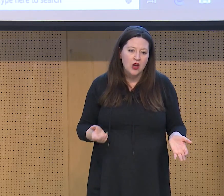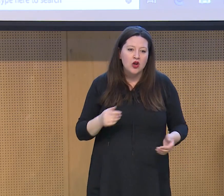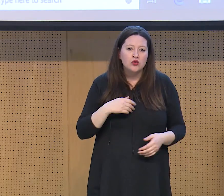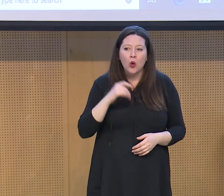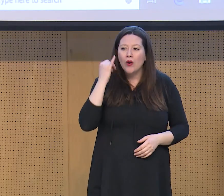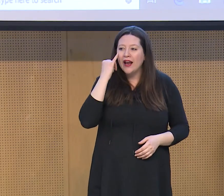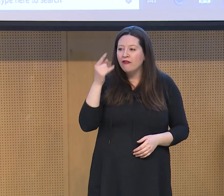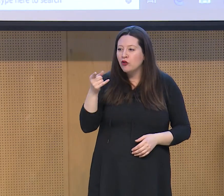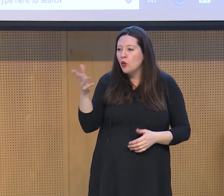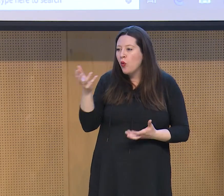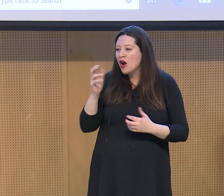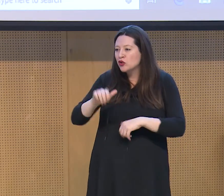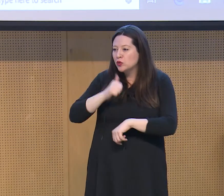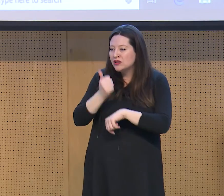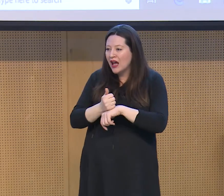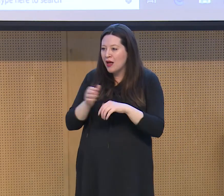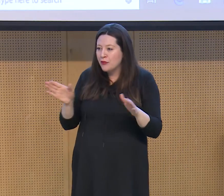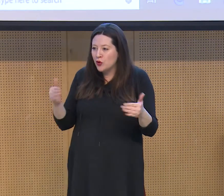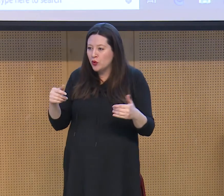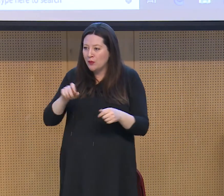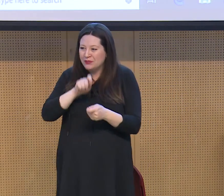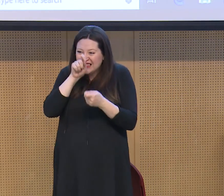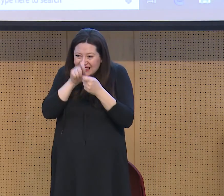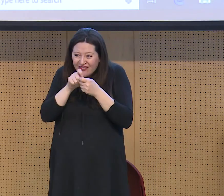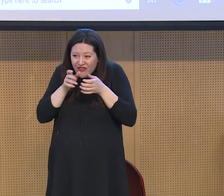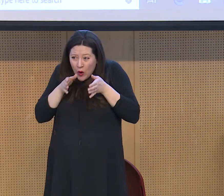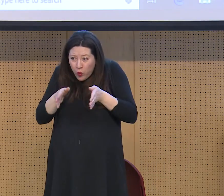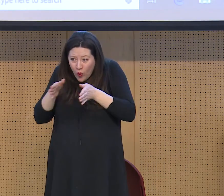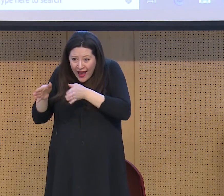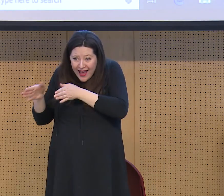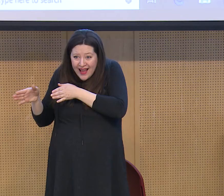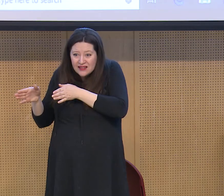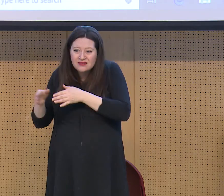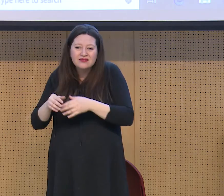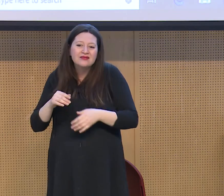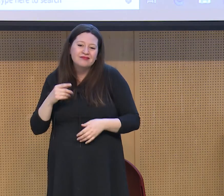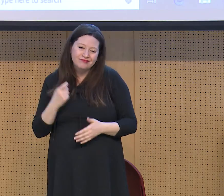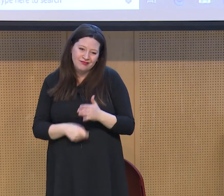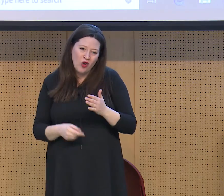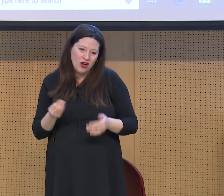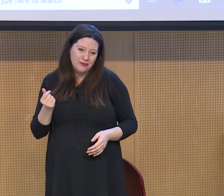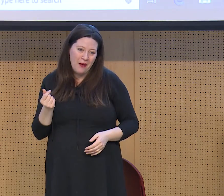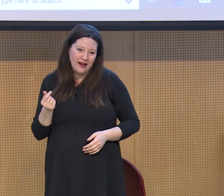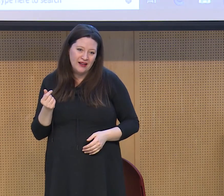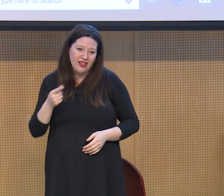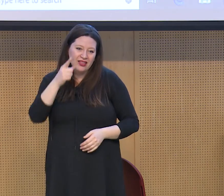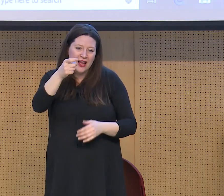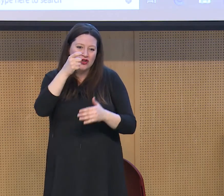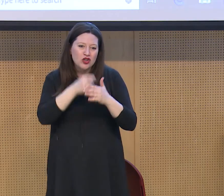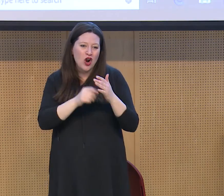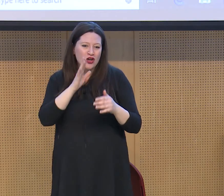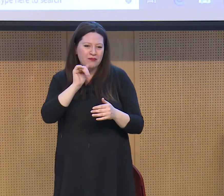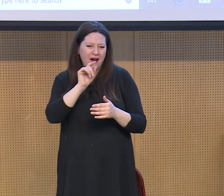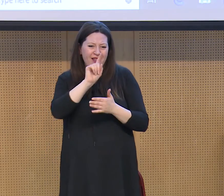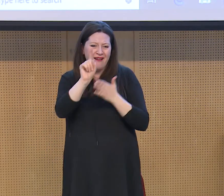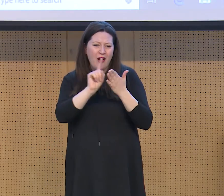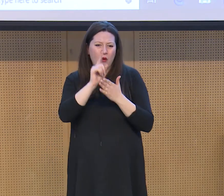of FMS. If you want them to set up the room in a very specific way, that's going to cost money. And I think they charge by